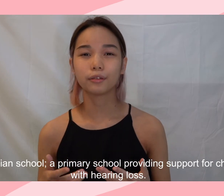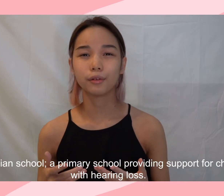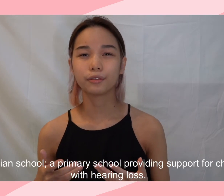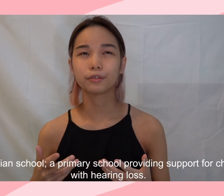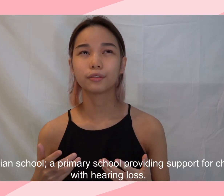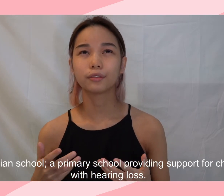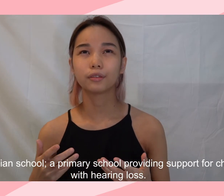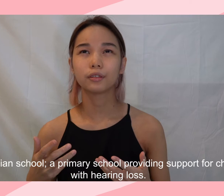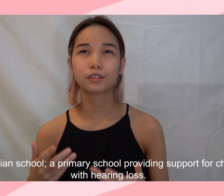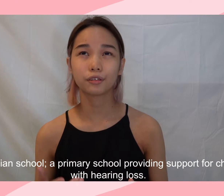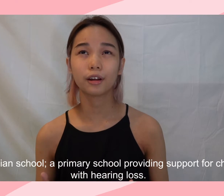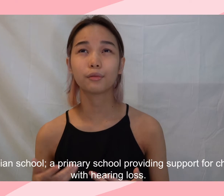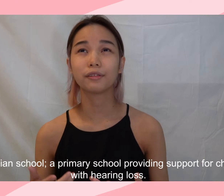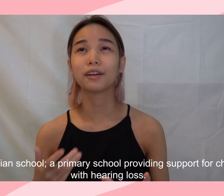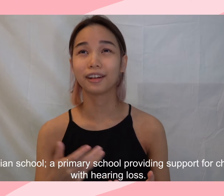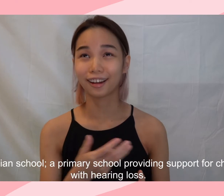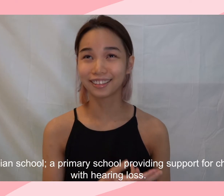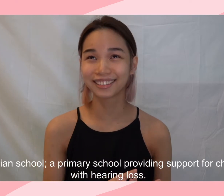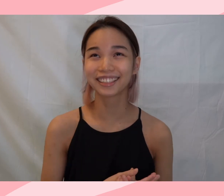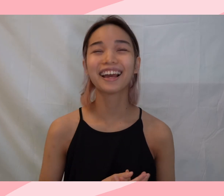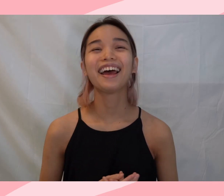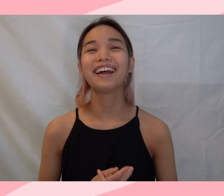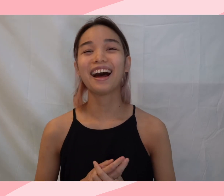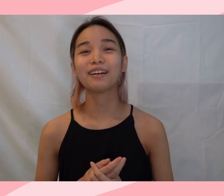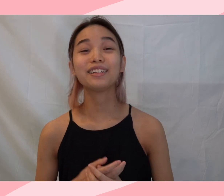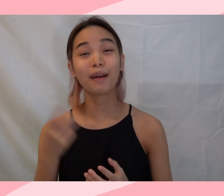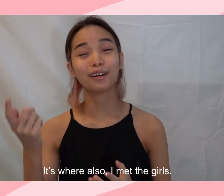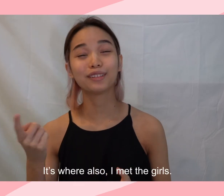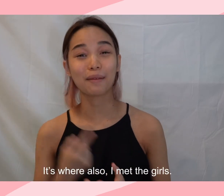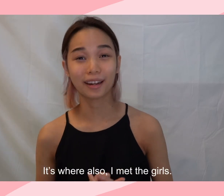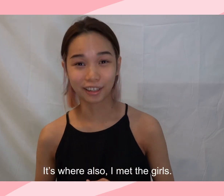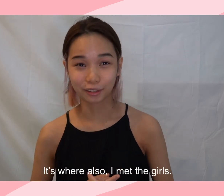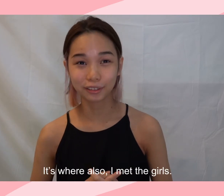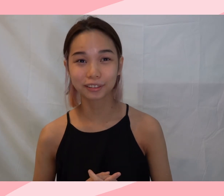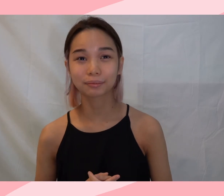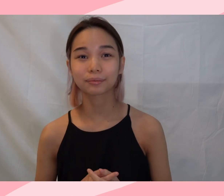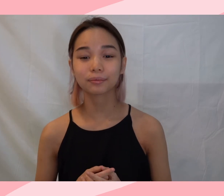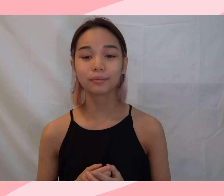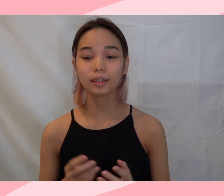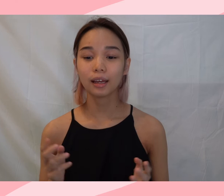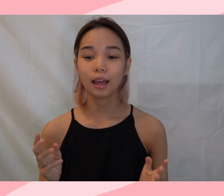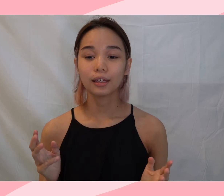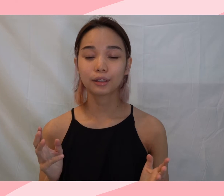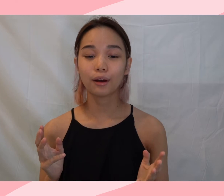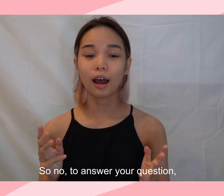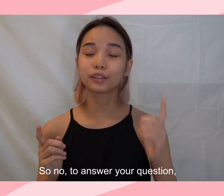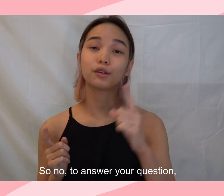with children with hearing loss. This is where also I met the girls. So no, to